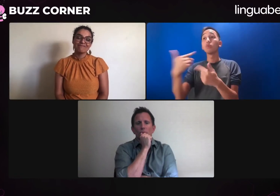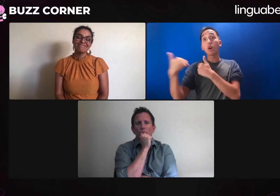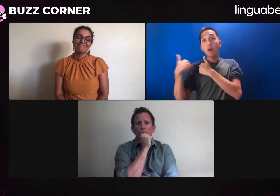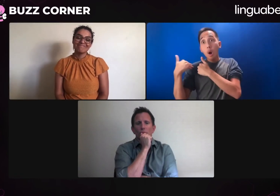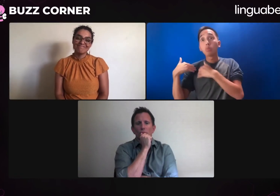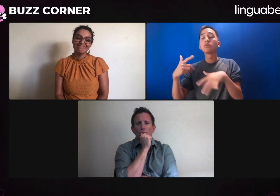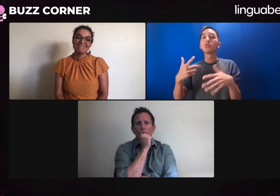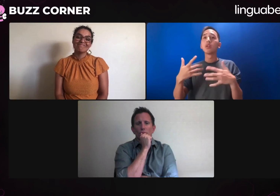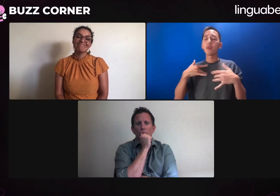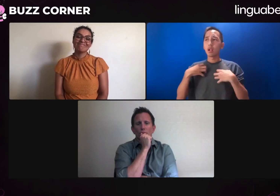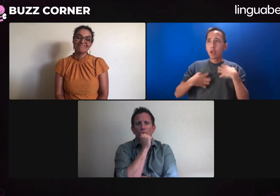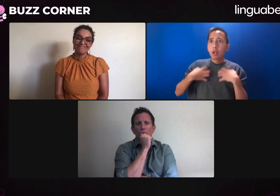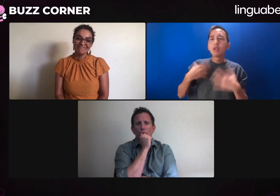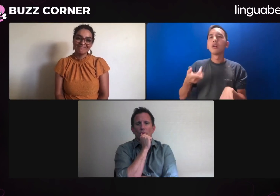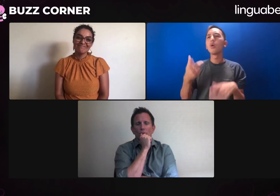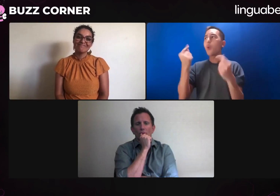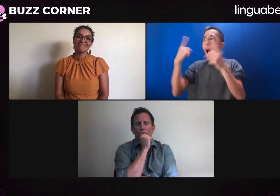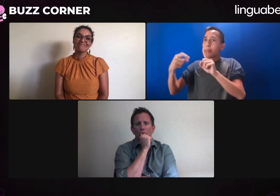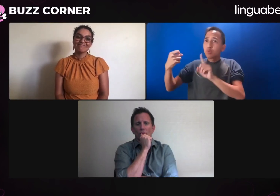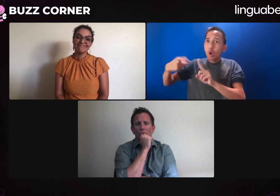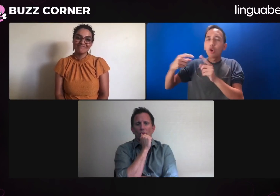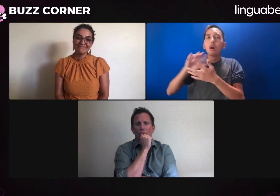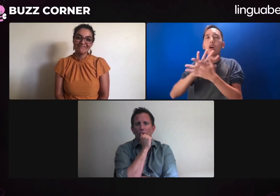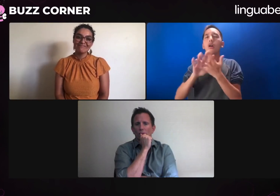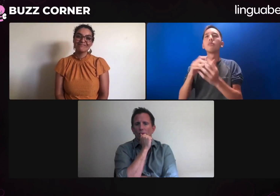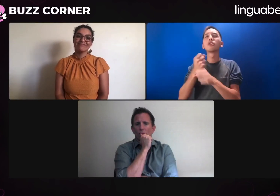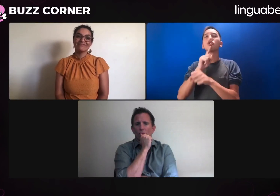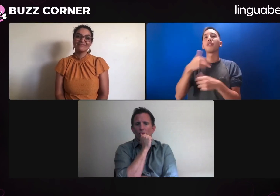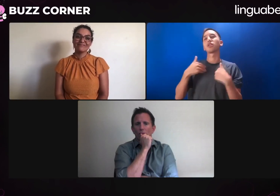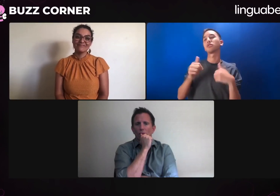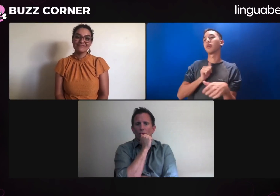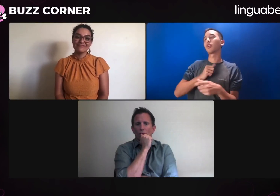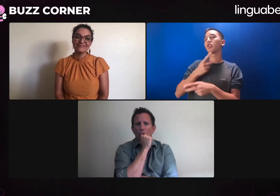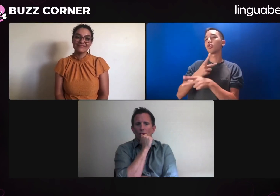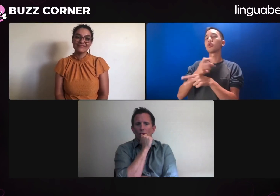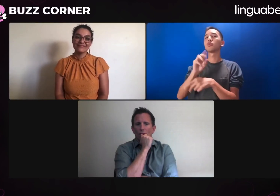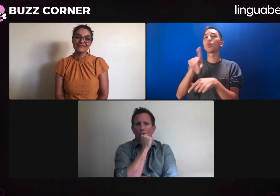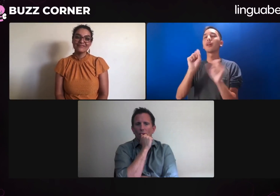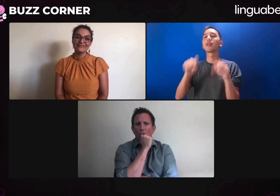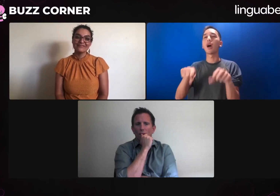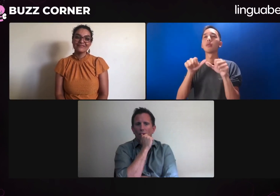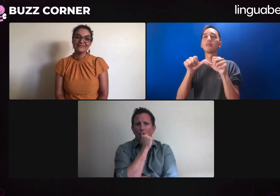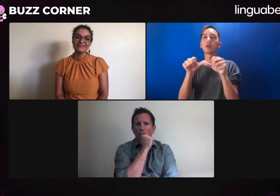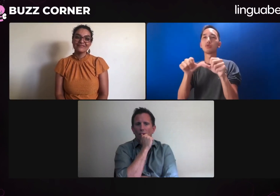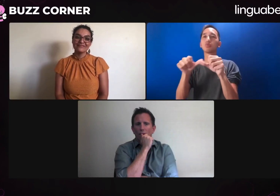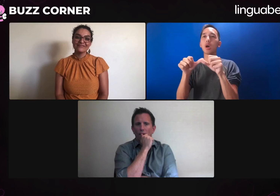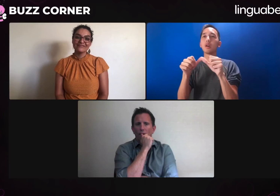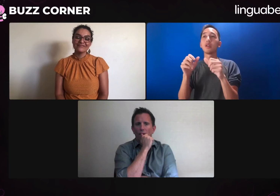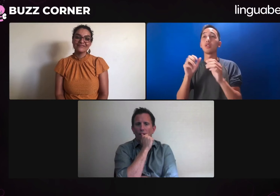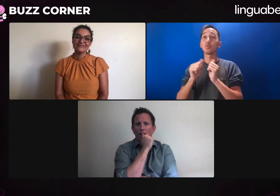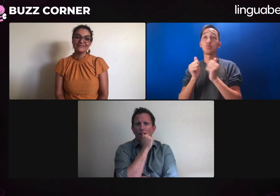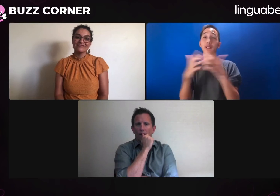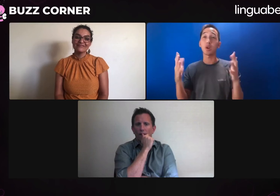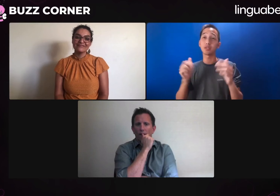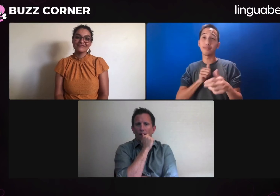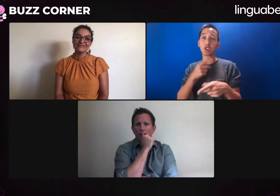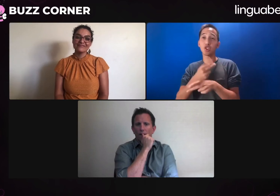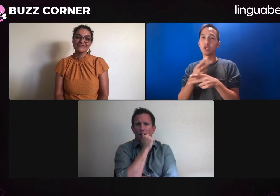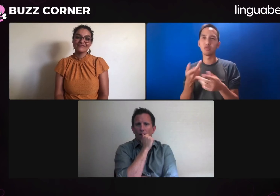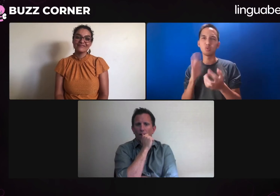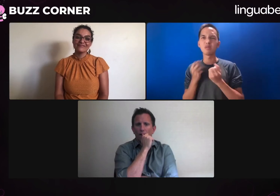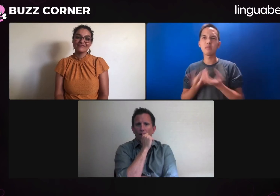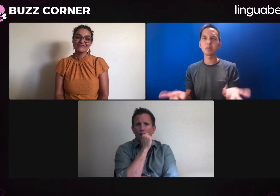add to also self-care. Yes, you have to be accountable. It could lead to some negative feelings and triggers. Please be sure that